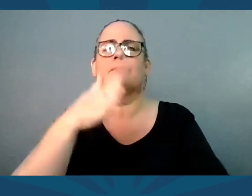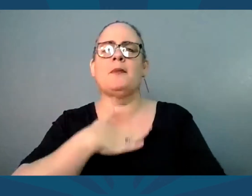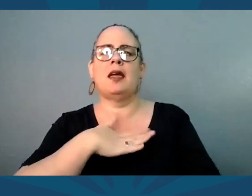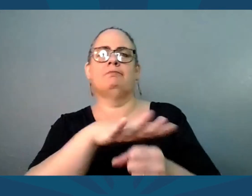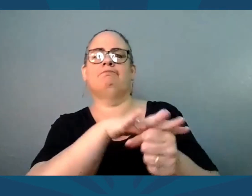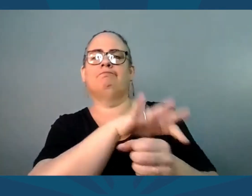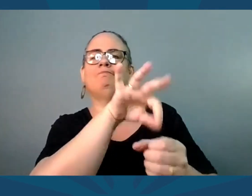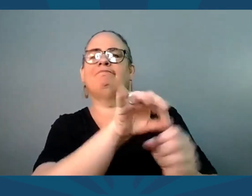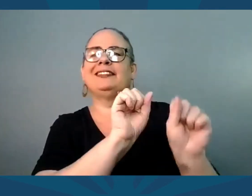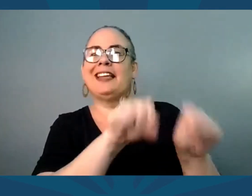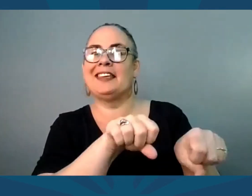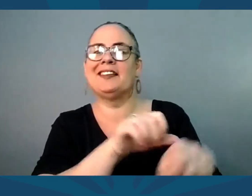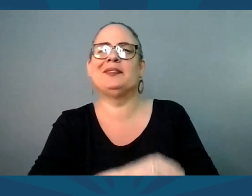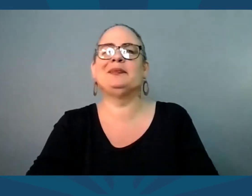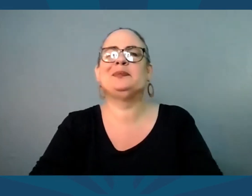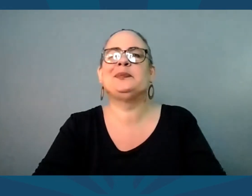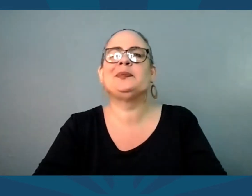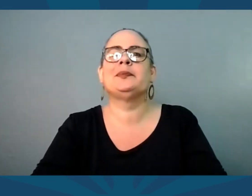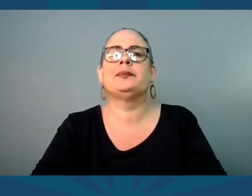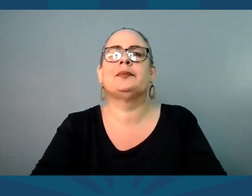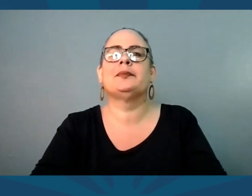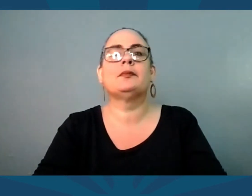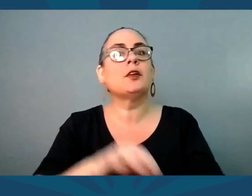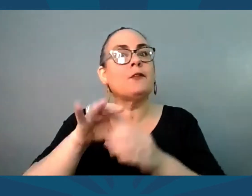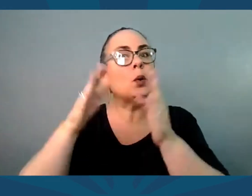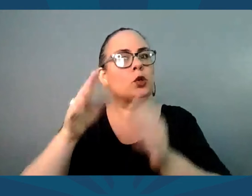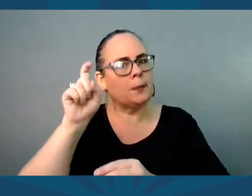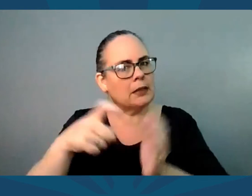az-cleanelections.gov/where-do-I-vote to find your voting location.